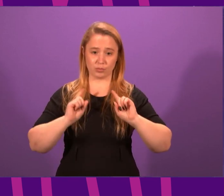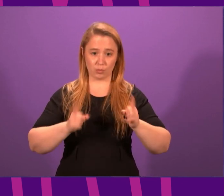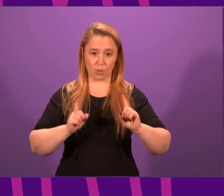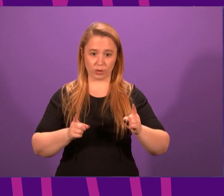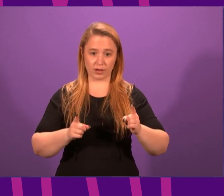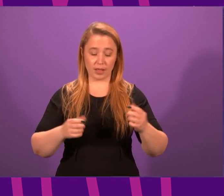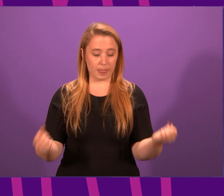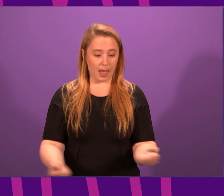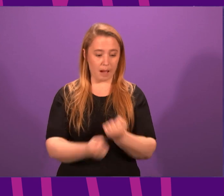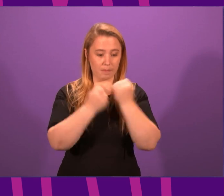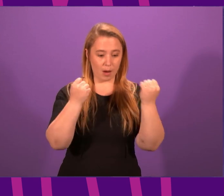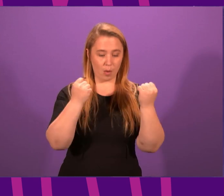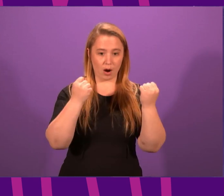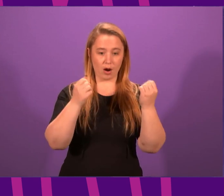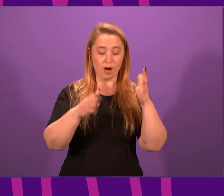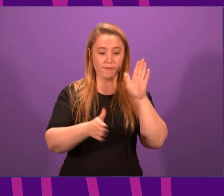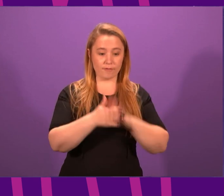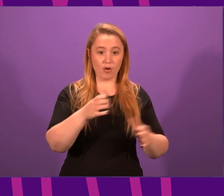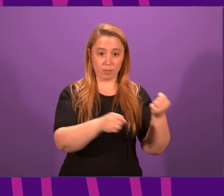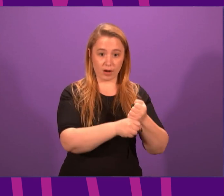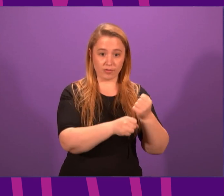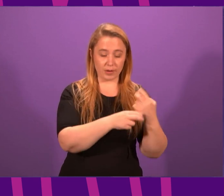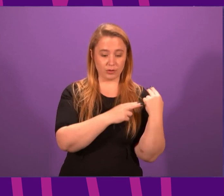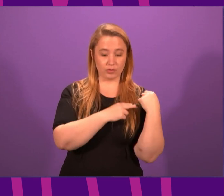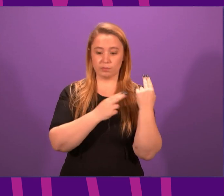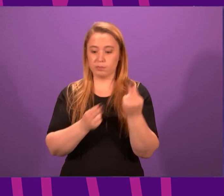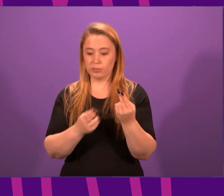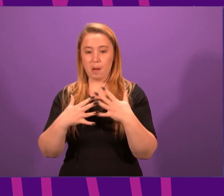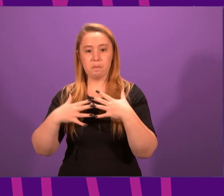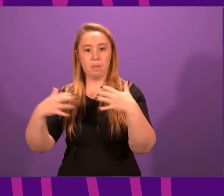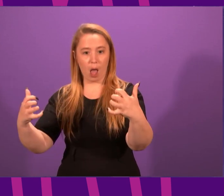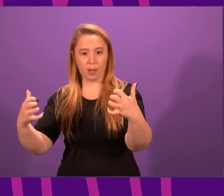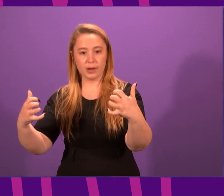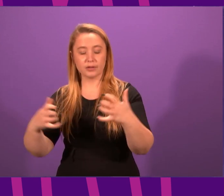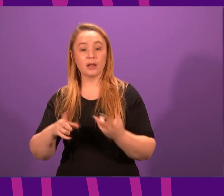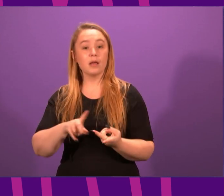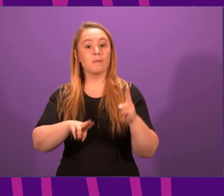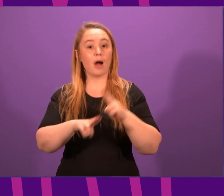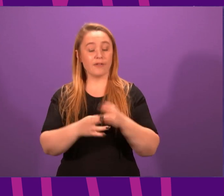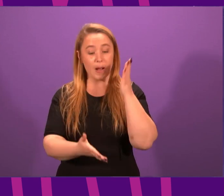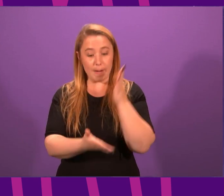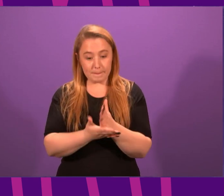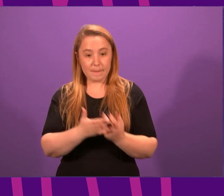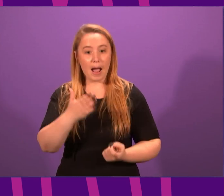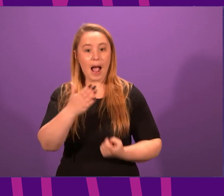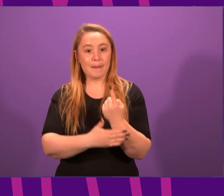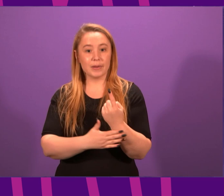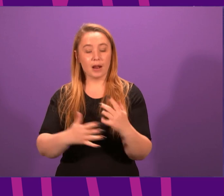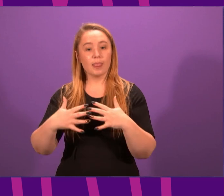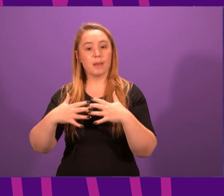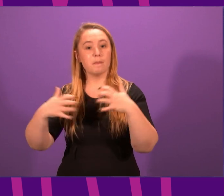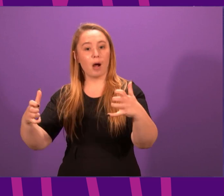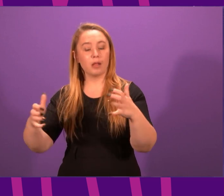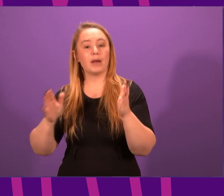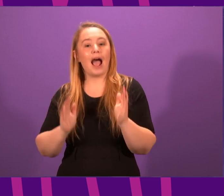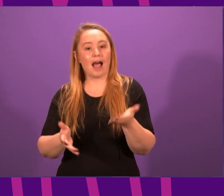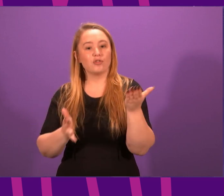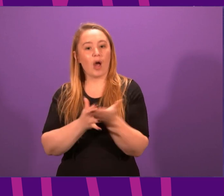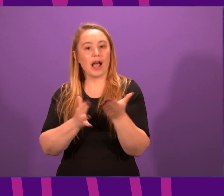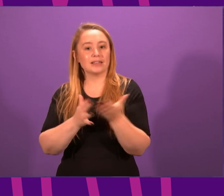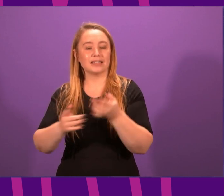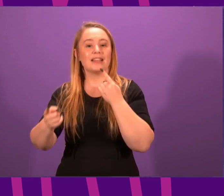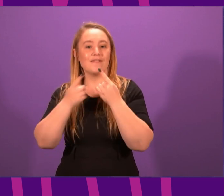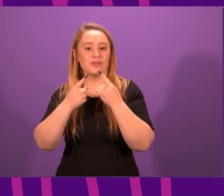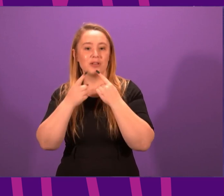shift some of the power back from government toward Parliament. But if we're going to do that, it needs Parliament to have access to the